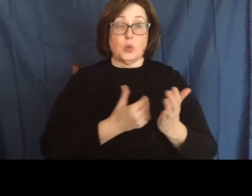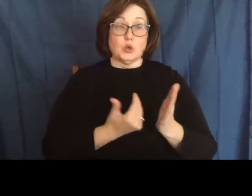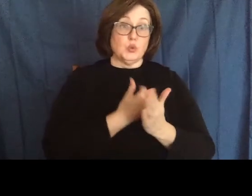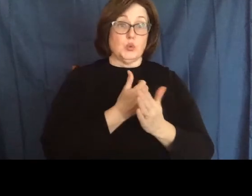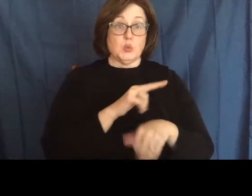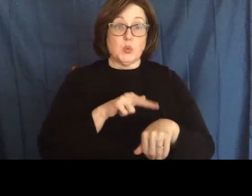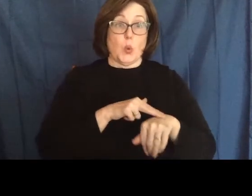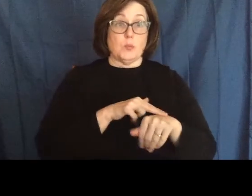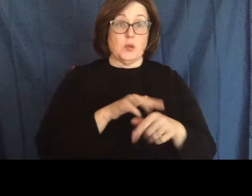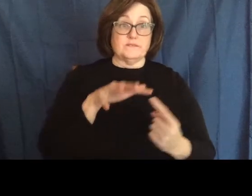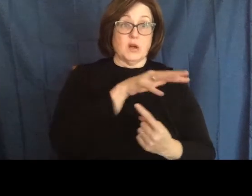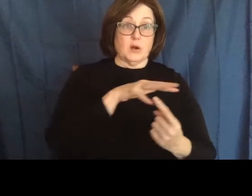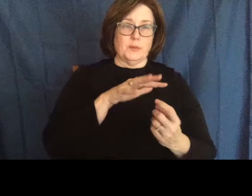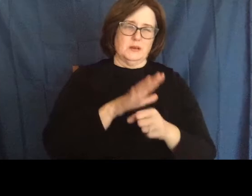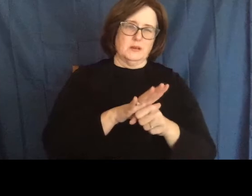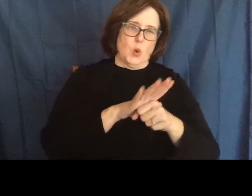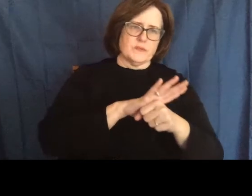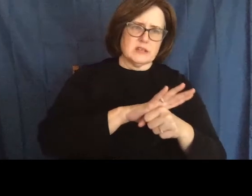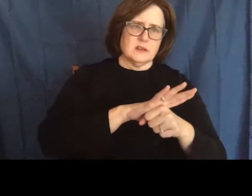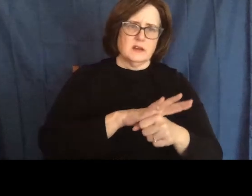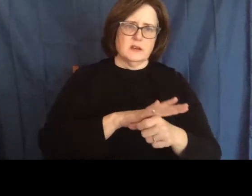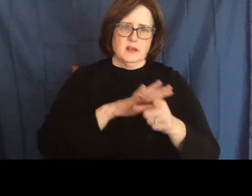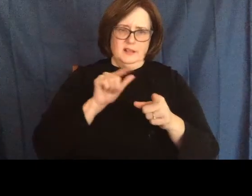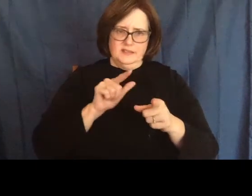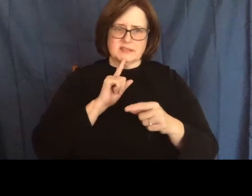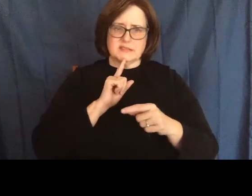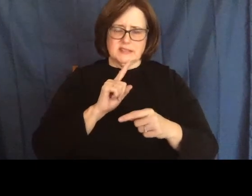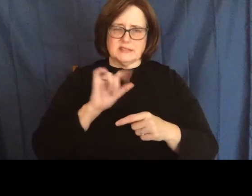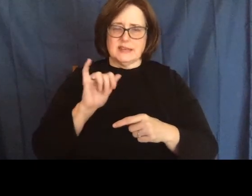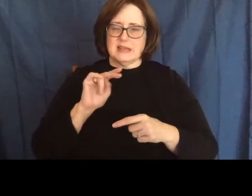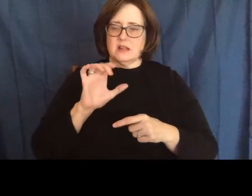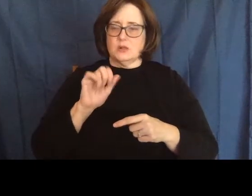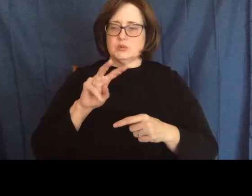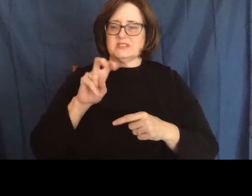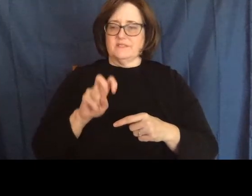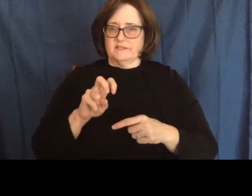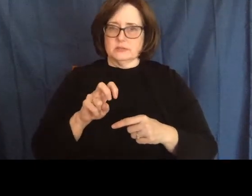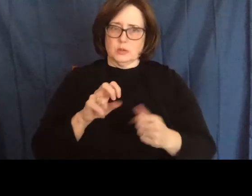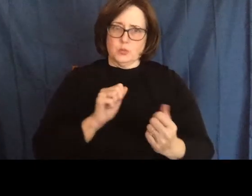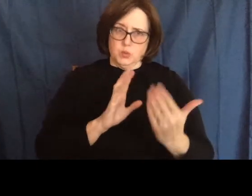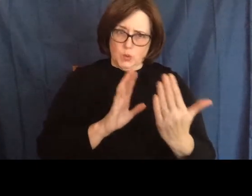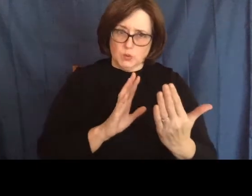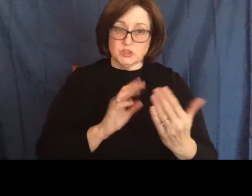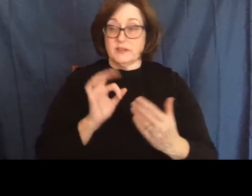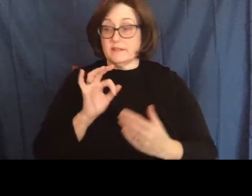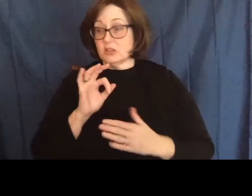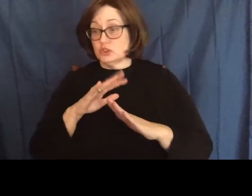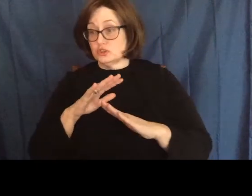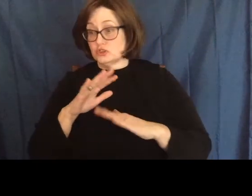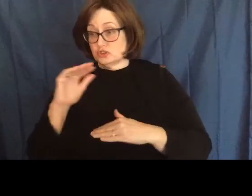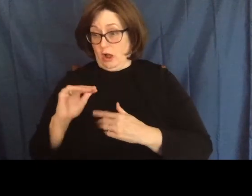we know that this is a great inclusive tool that any child that's interested in learning coding can